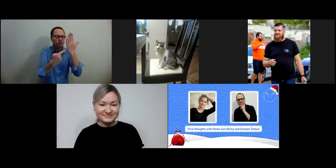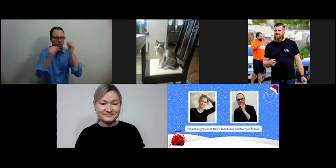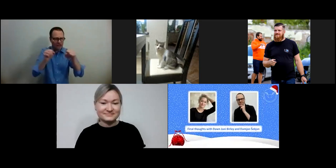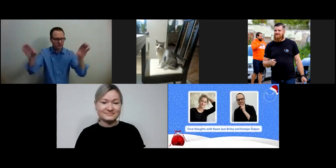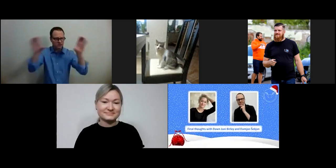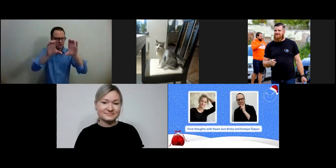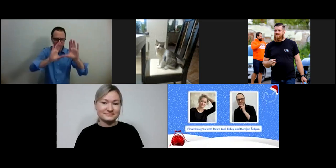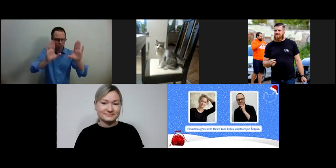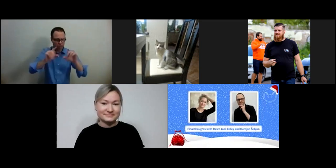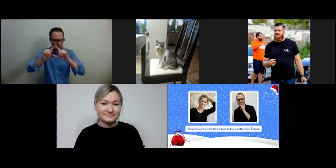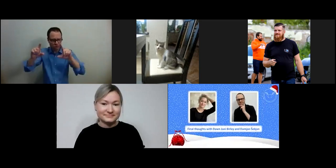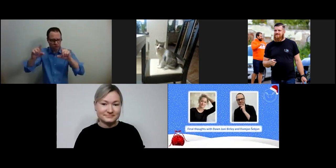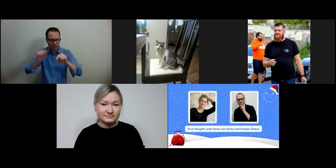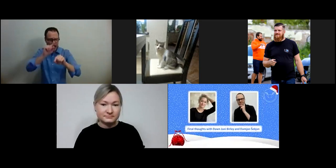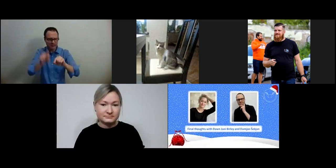Hello?